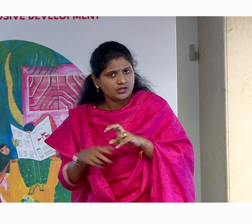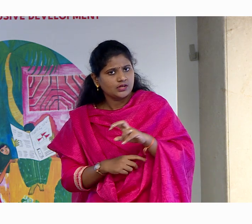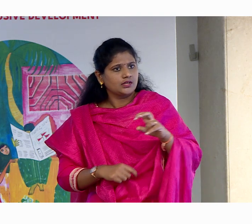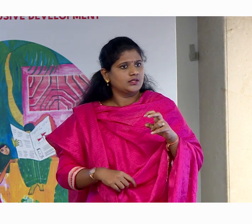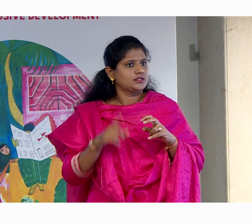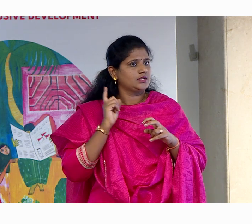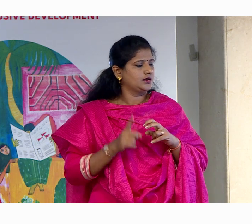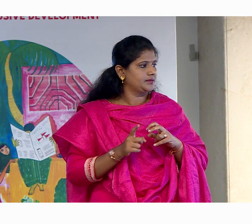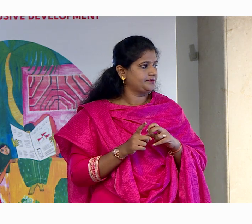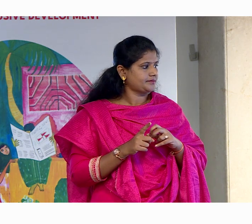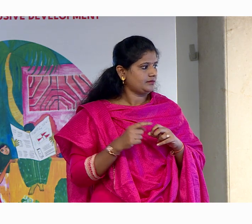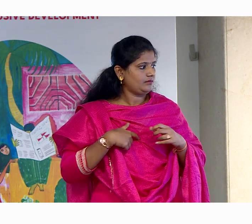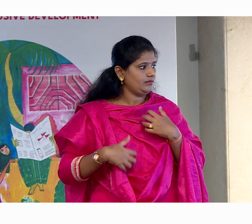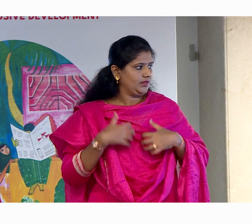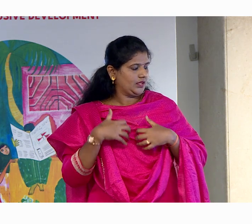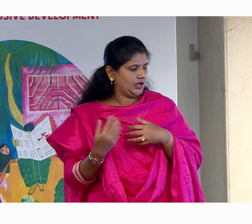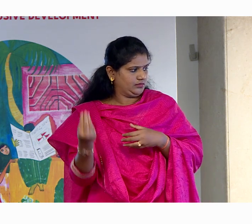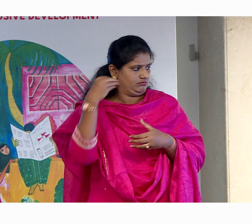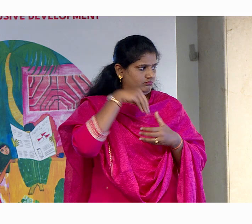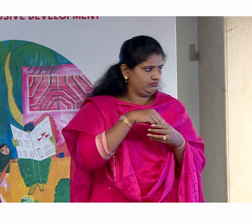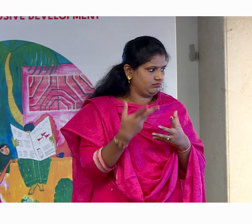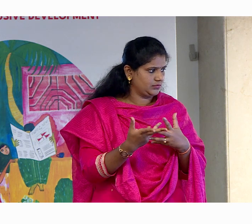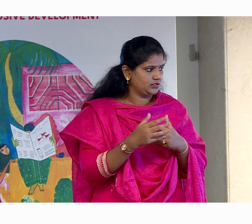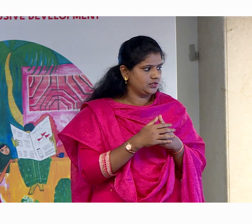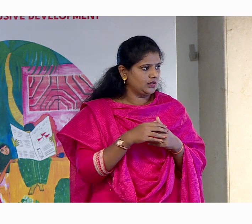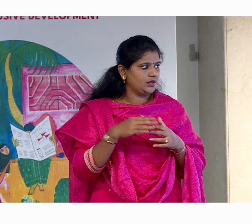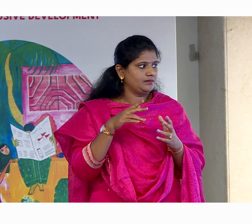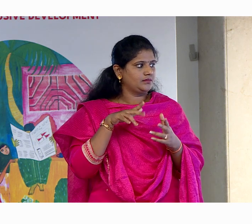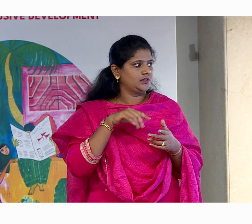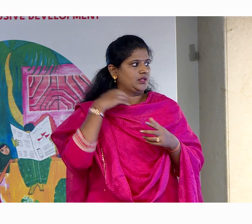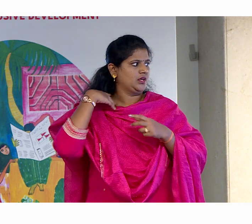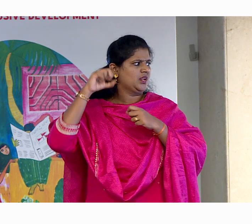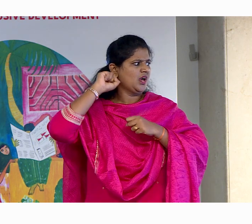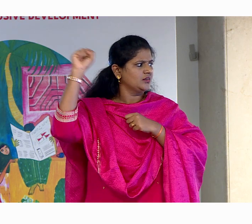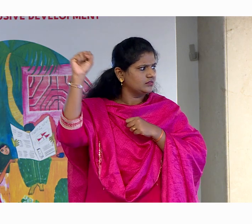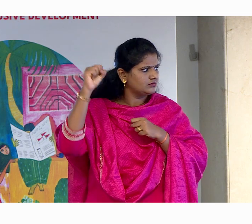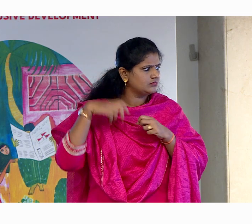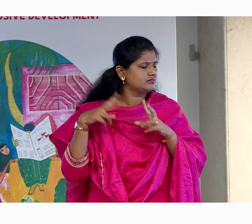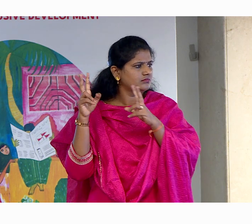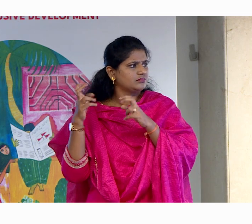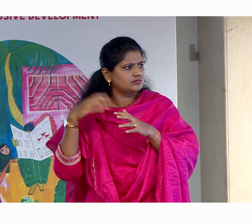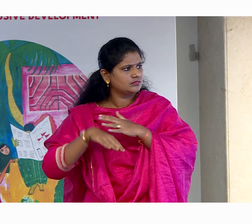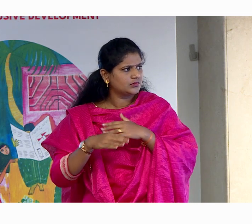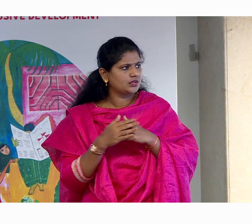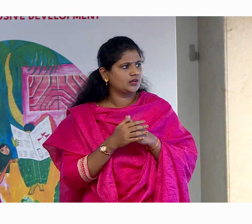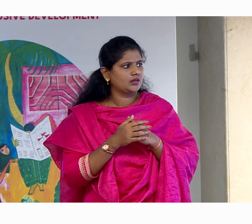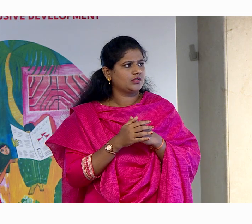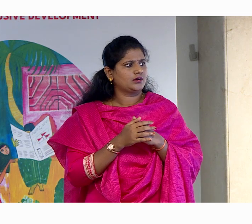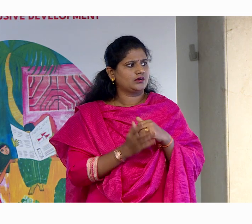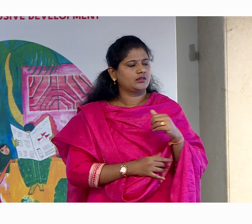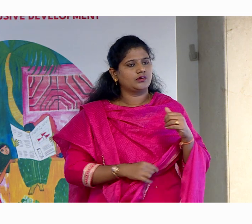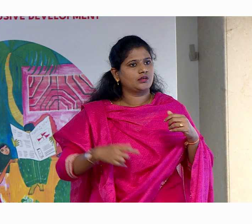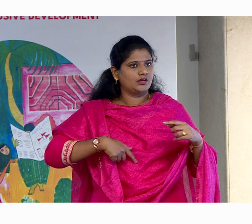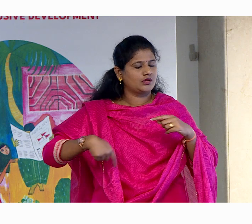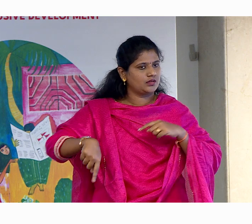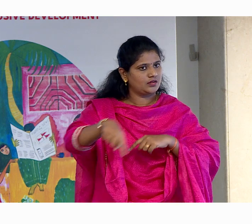librarian into something that suits their context in a very different way. And this led us to think, well, what on earth is going